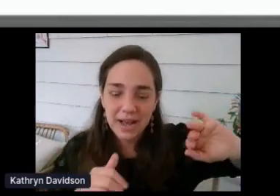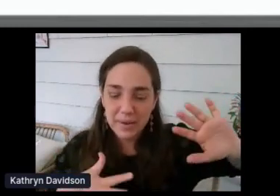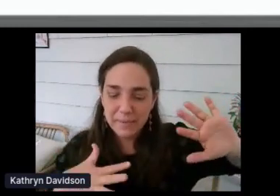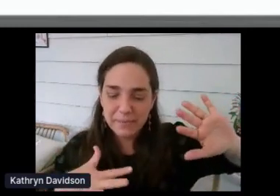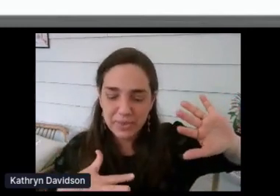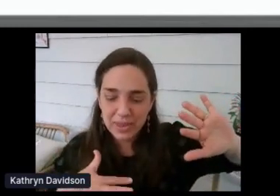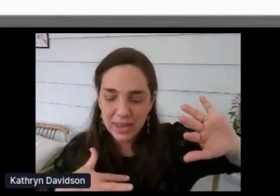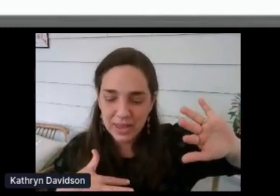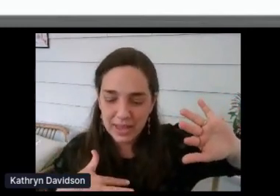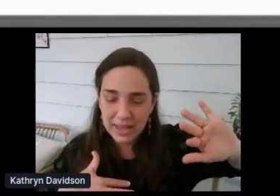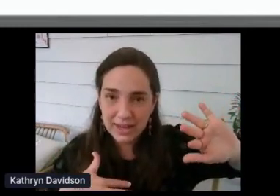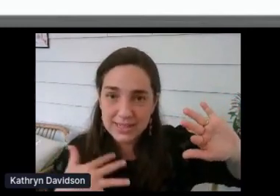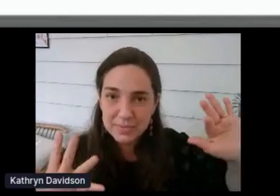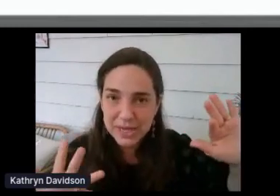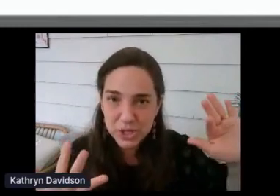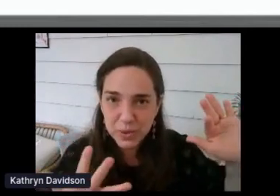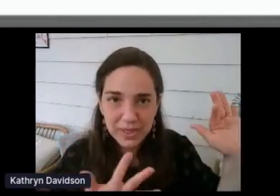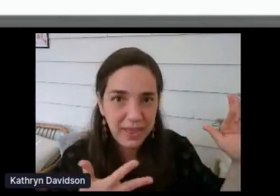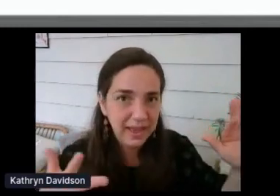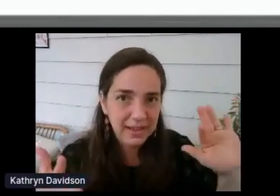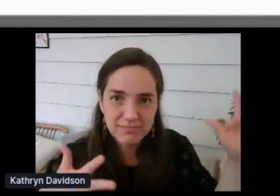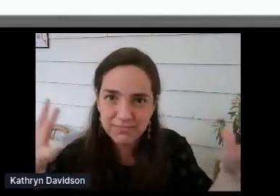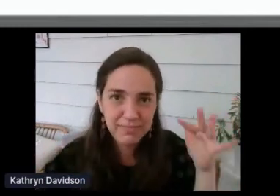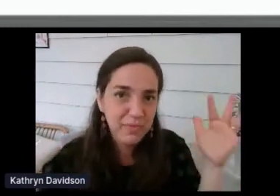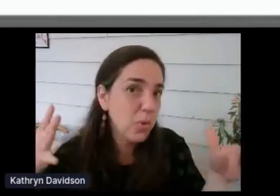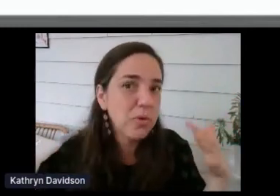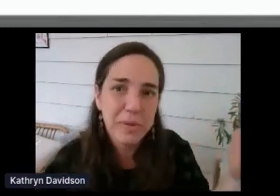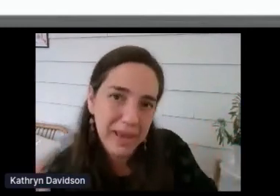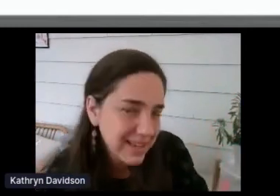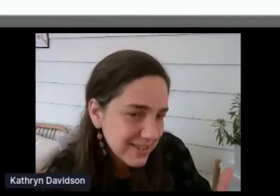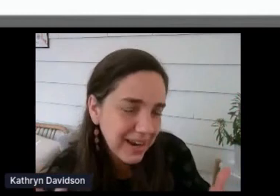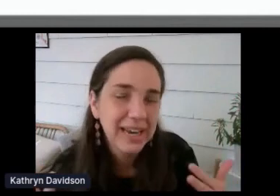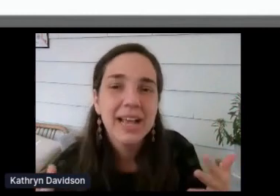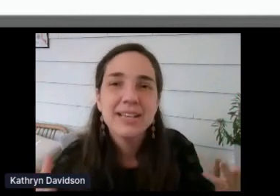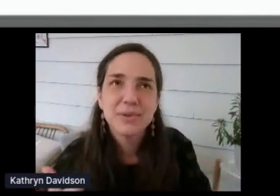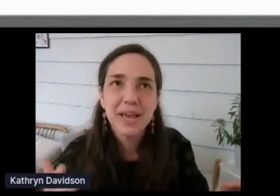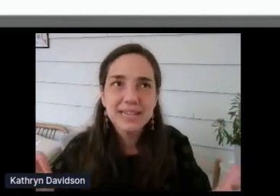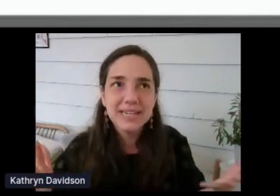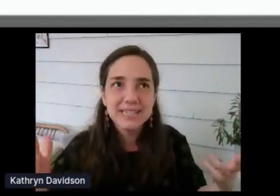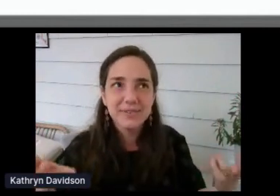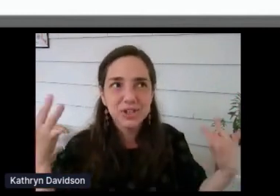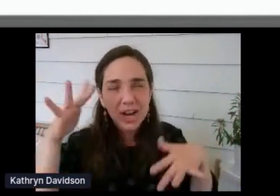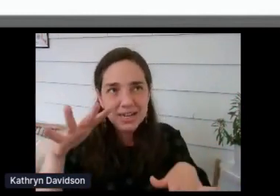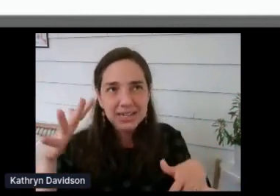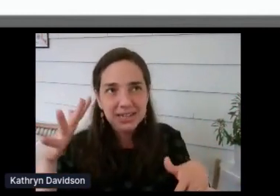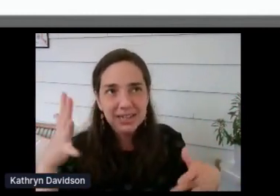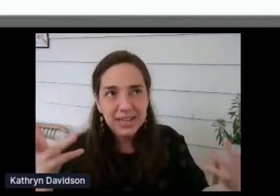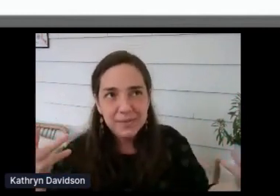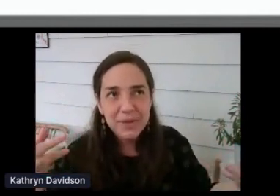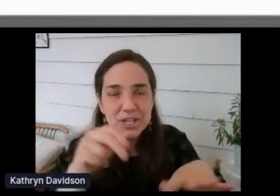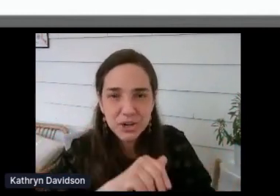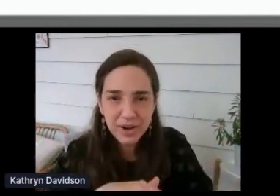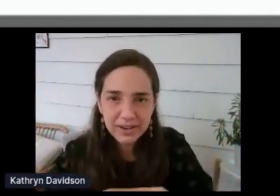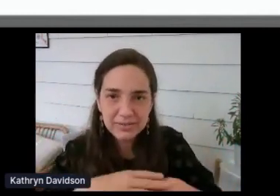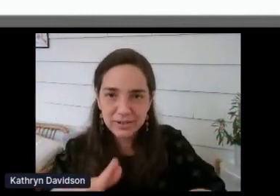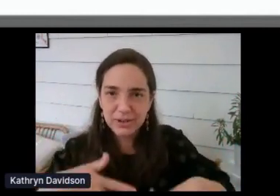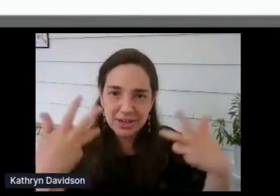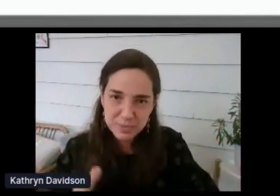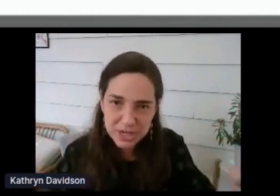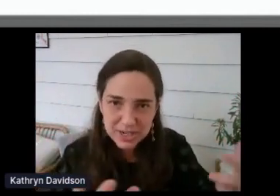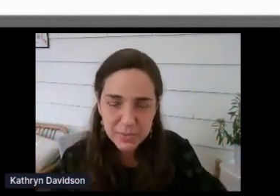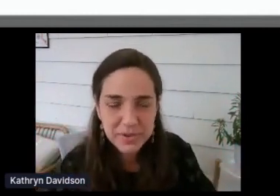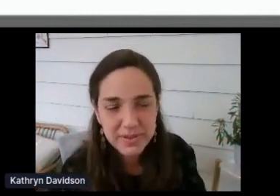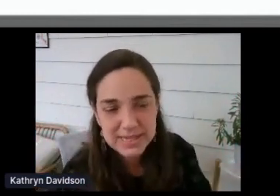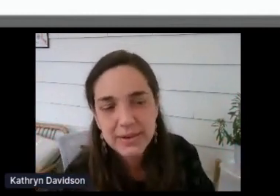expressed in speech with like vocal mimics, right? So the idea is if you're trying to integrate